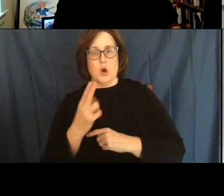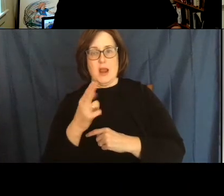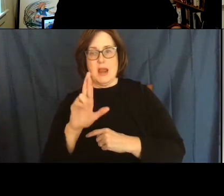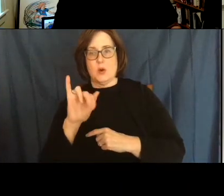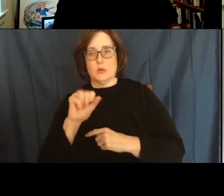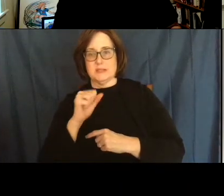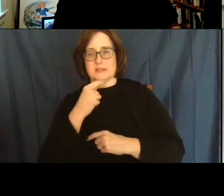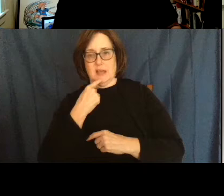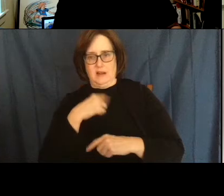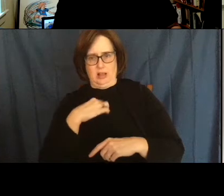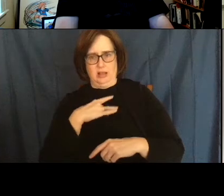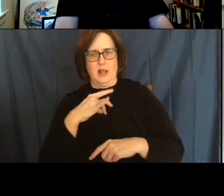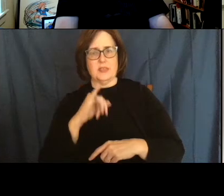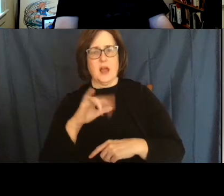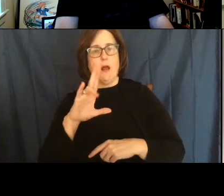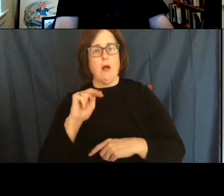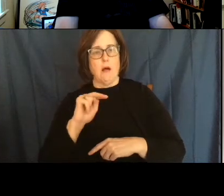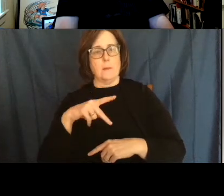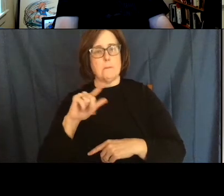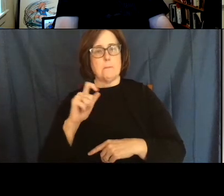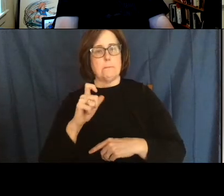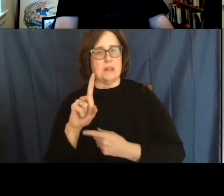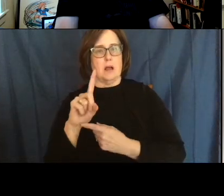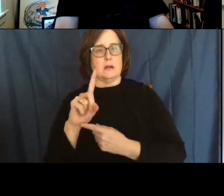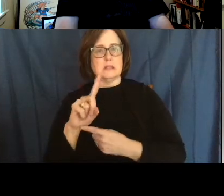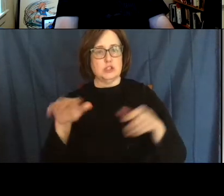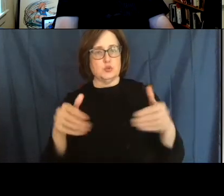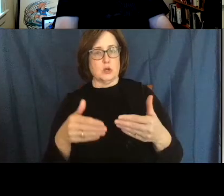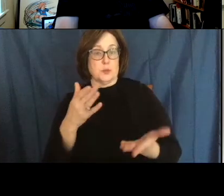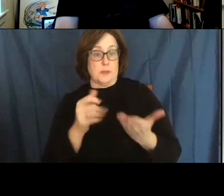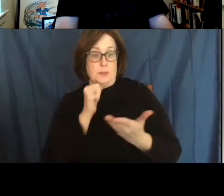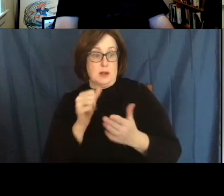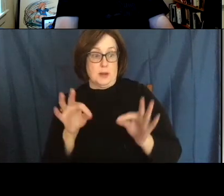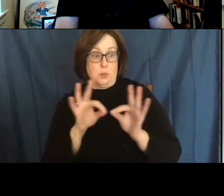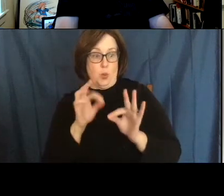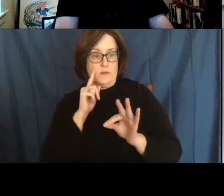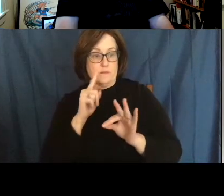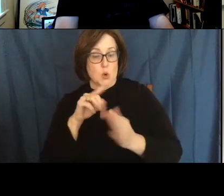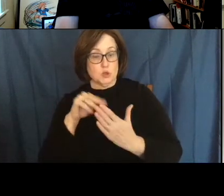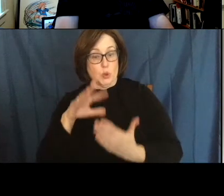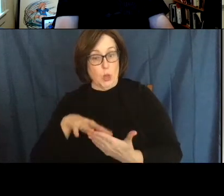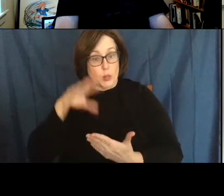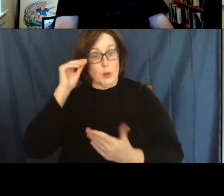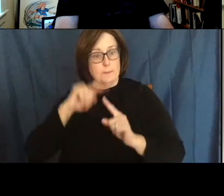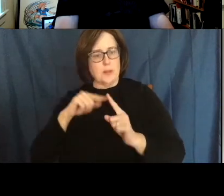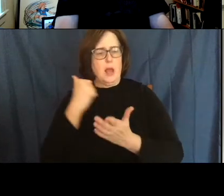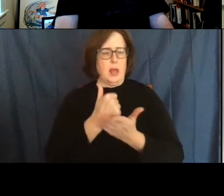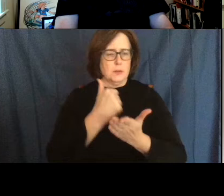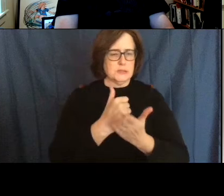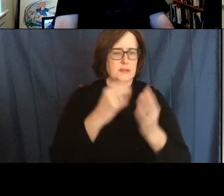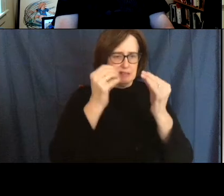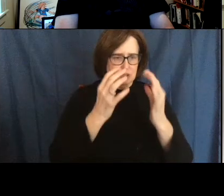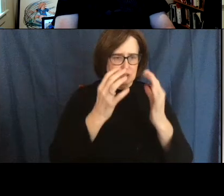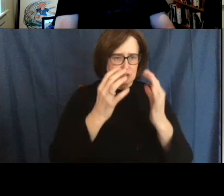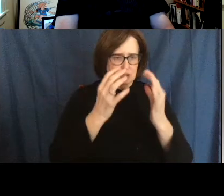unplugged introductions. This might not be as critical for student learning, but it makes a huge difference for teacher confidence as they introduce